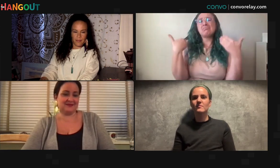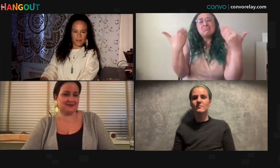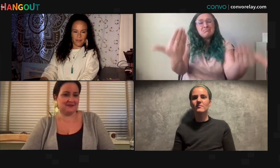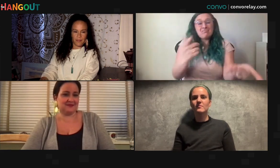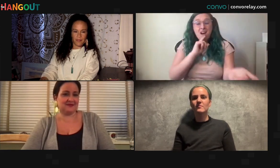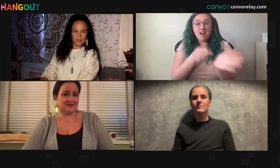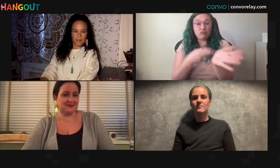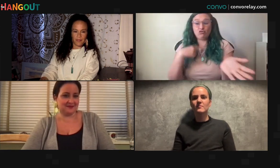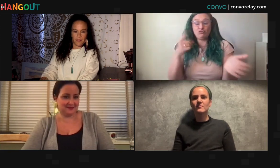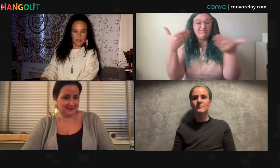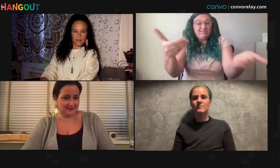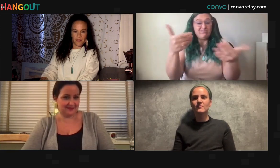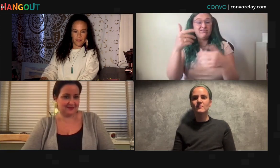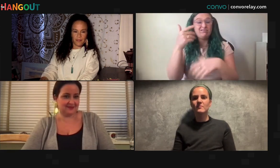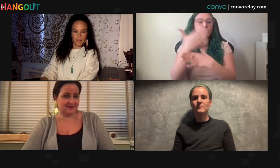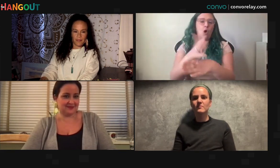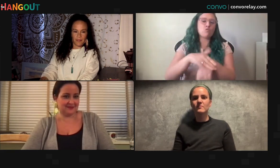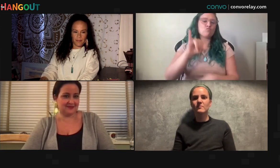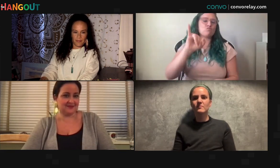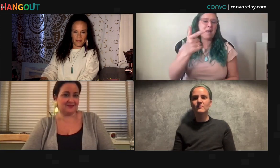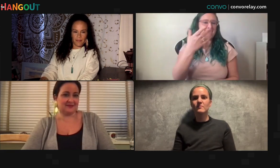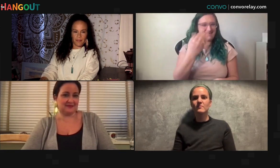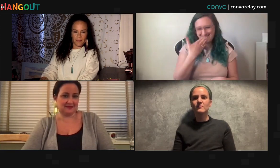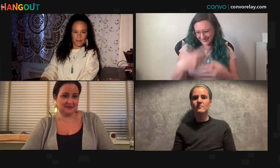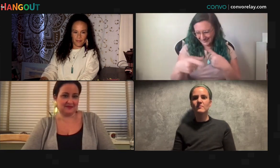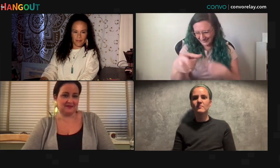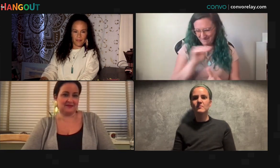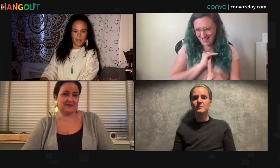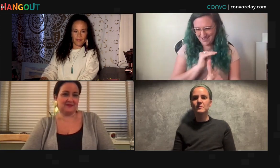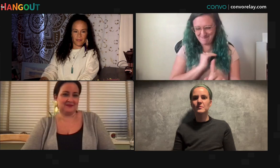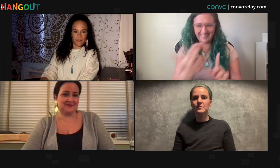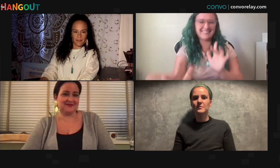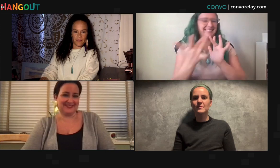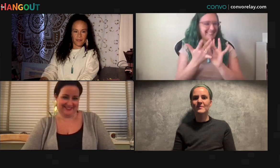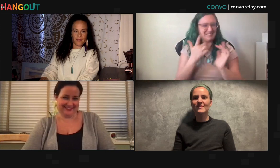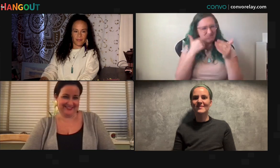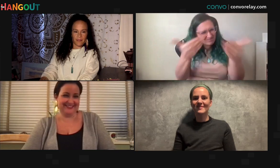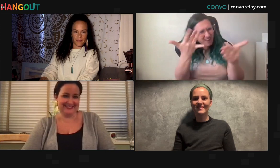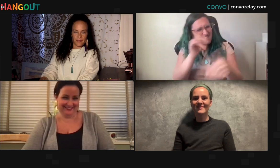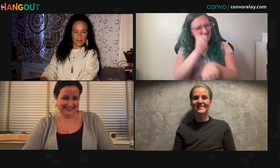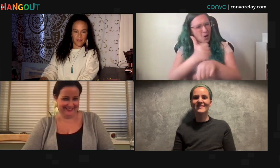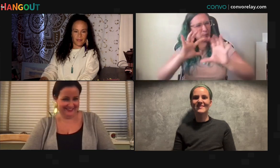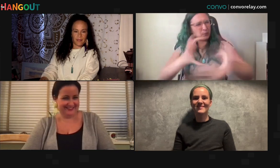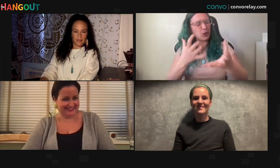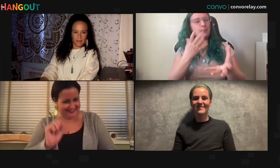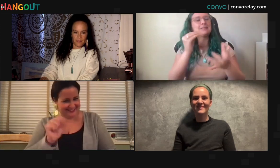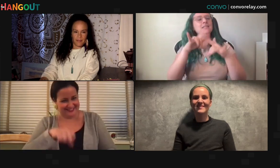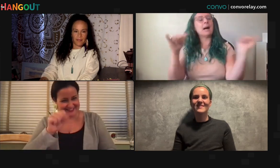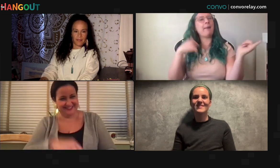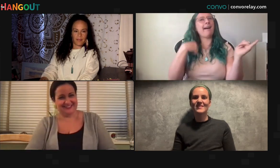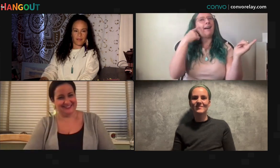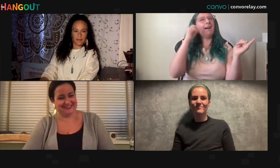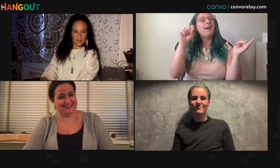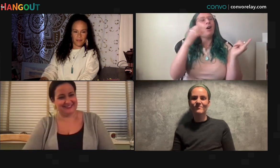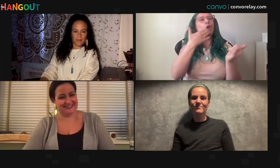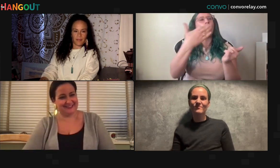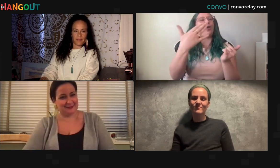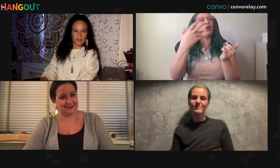account it was just a dream of mine. And I went ahead and shared that on Instagram. Thank you, Melissa. That's how you reached out to me. I